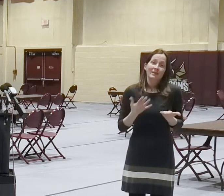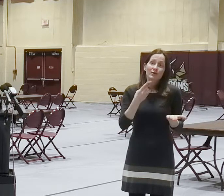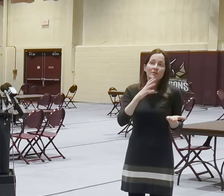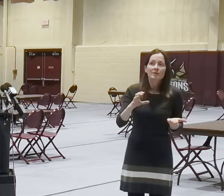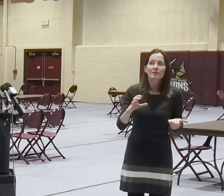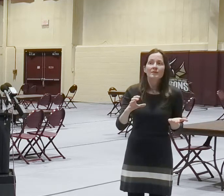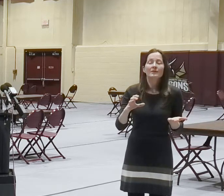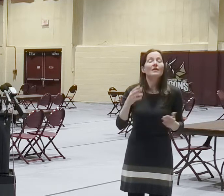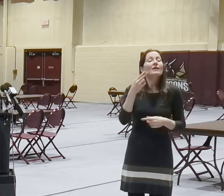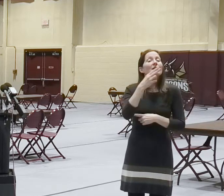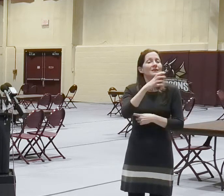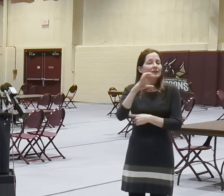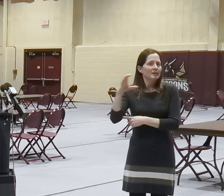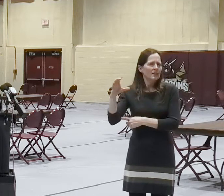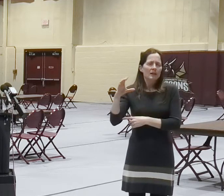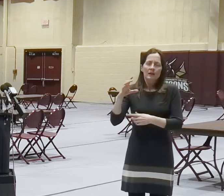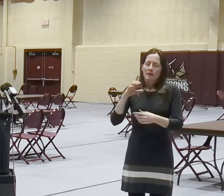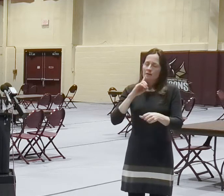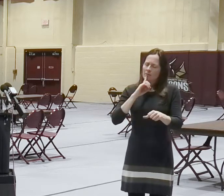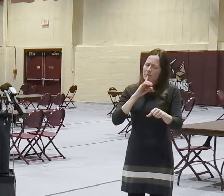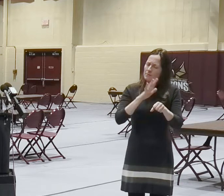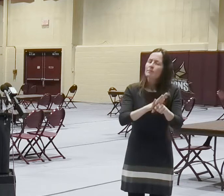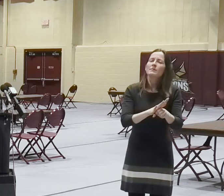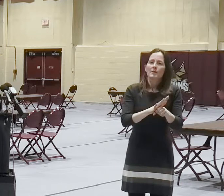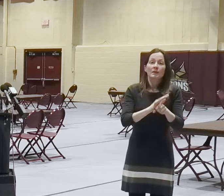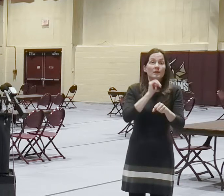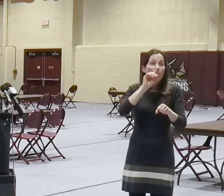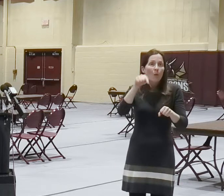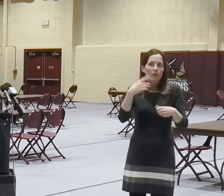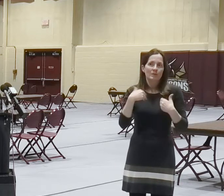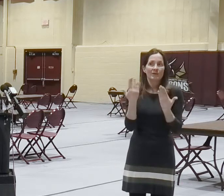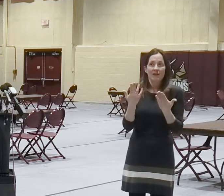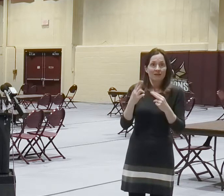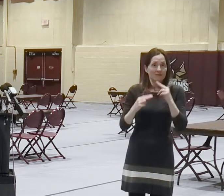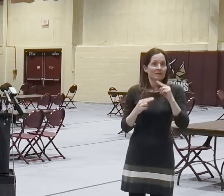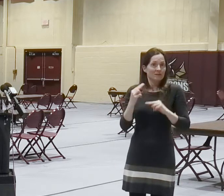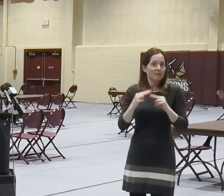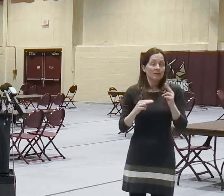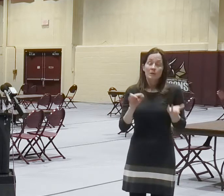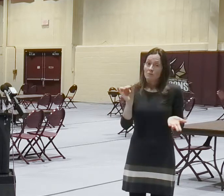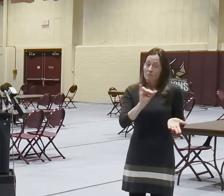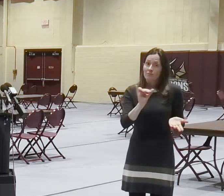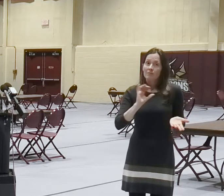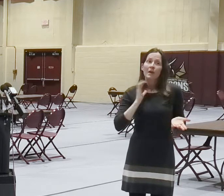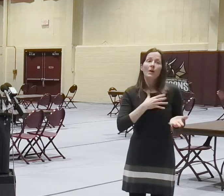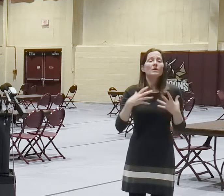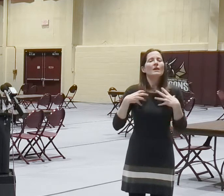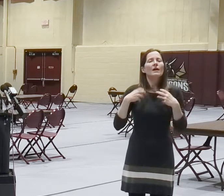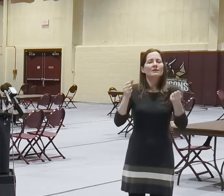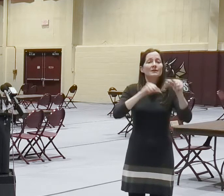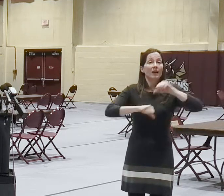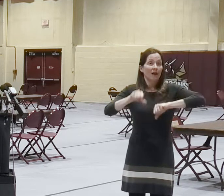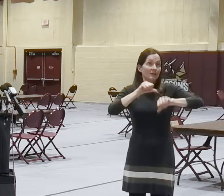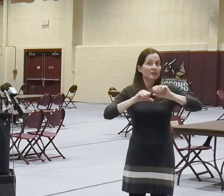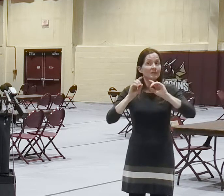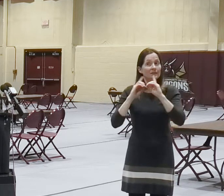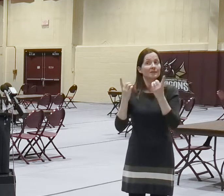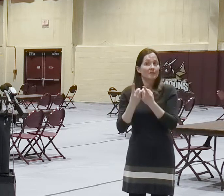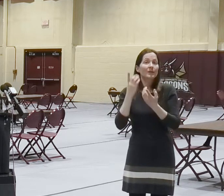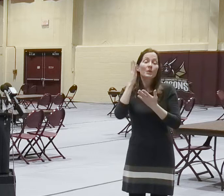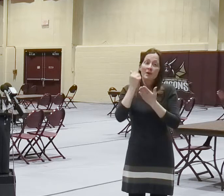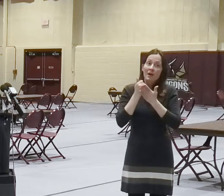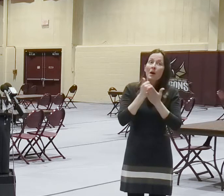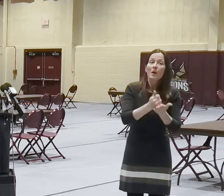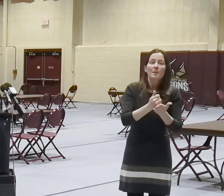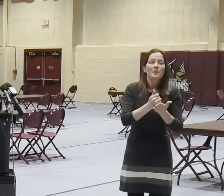well beyond providing facilities. Our Health Sciences Division will help the Health Department with their